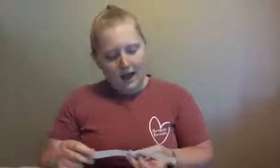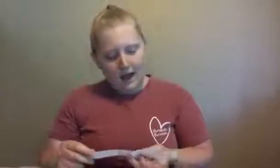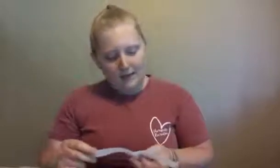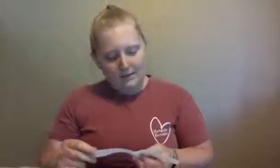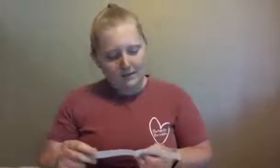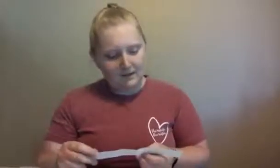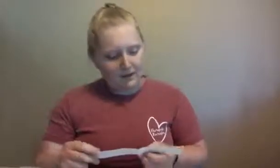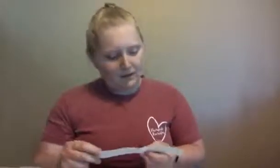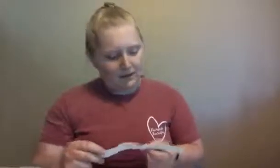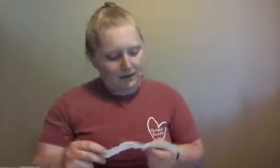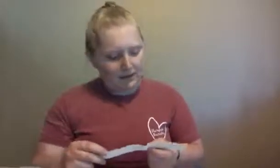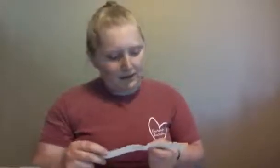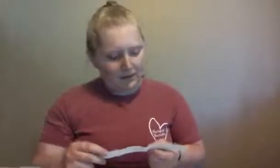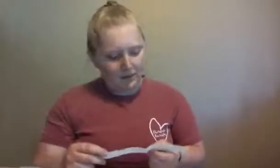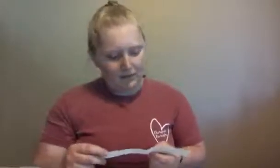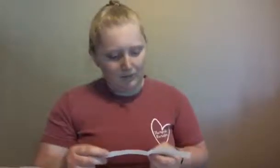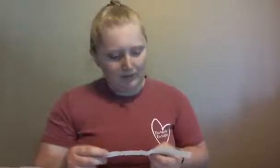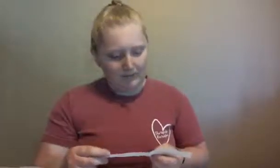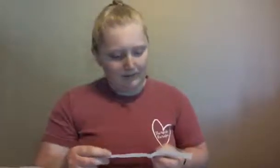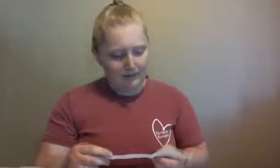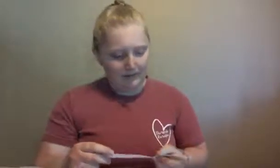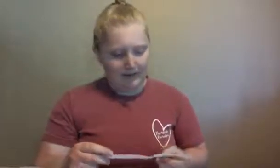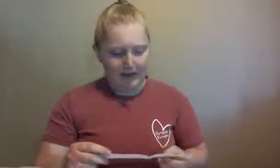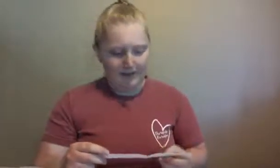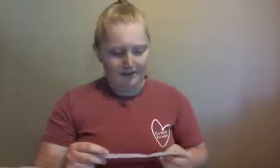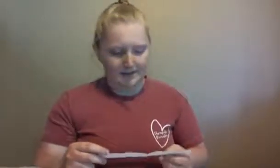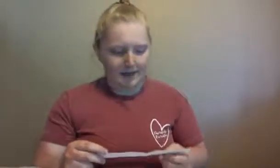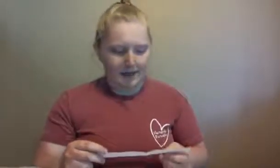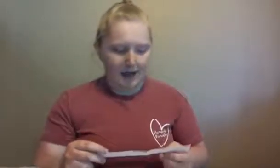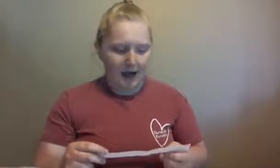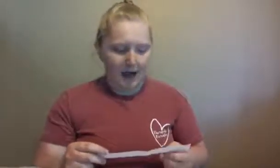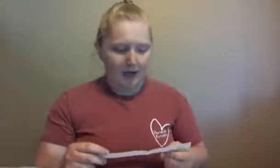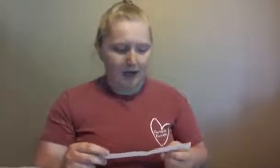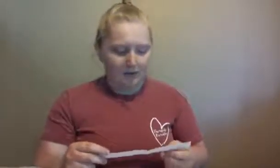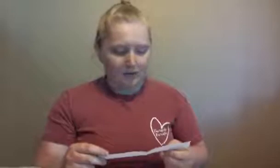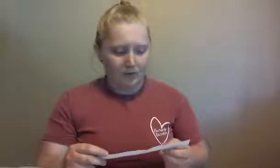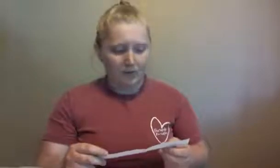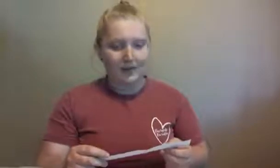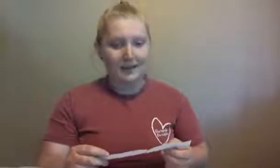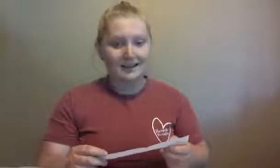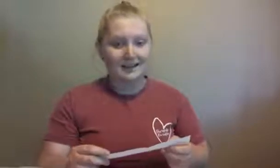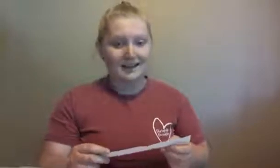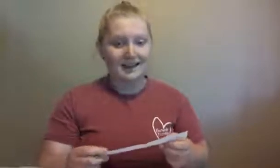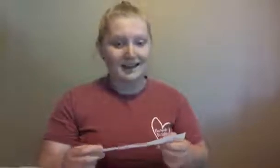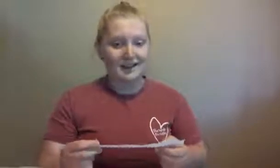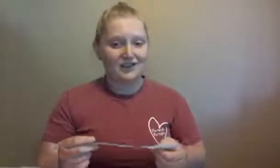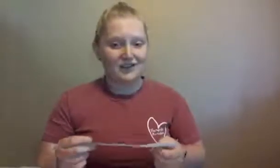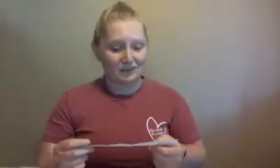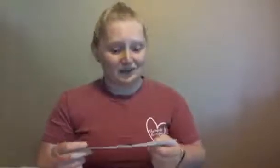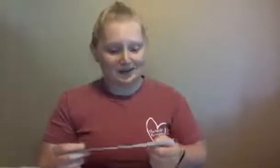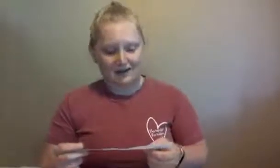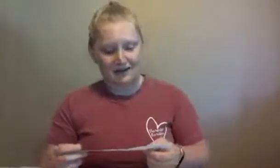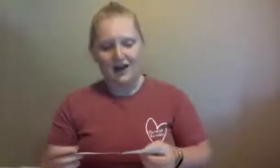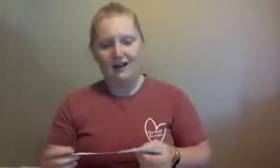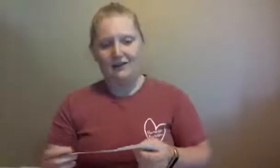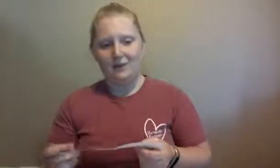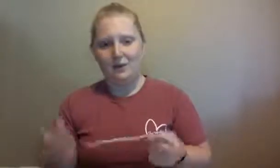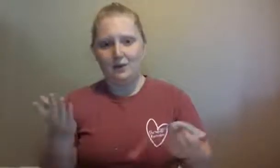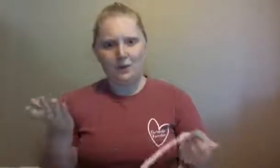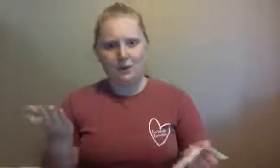I am slow, yet can win races against hares. I also can be a teenage mutant ninja.